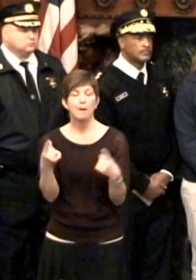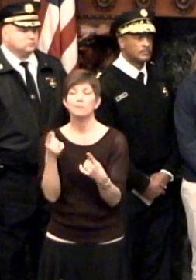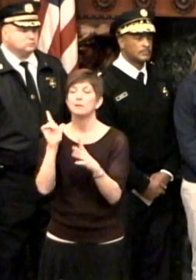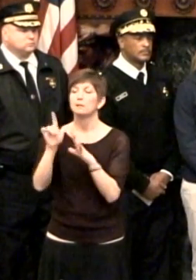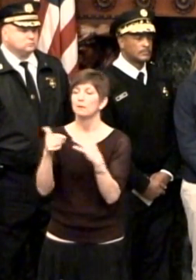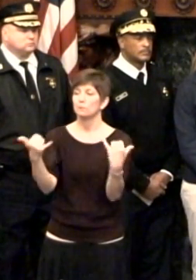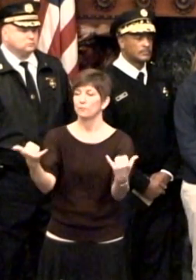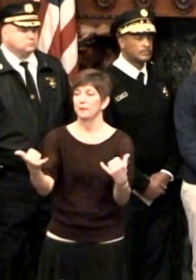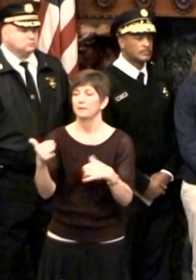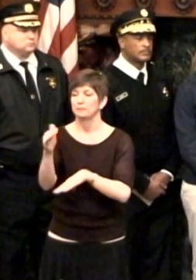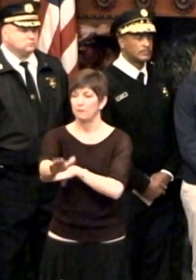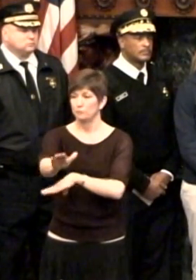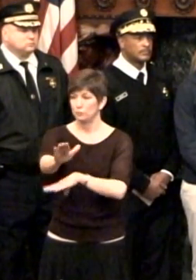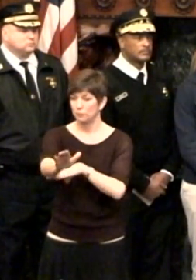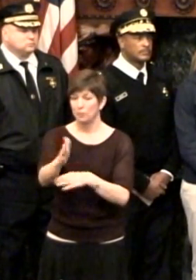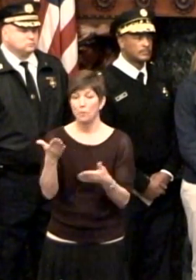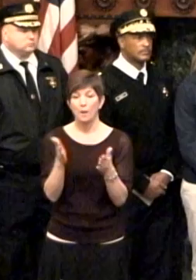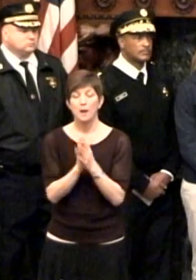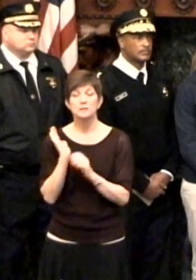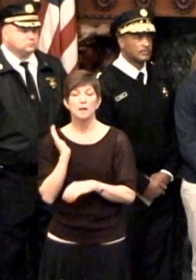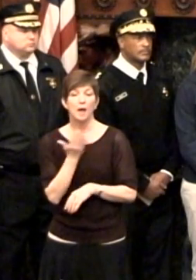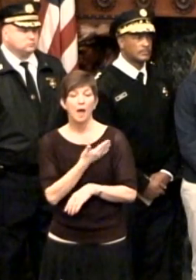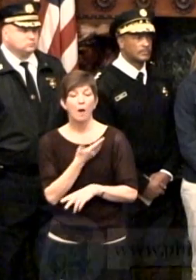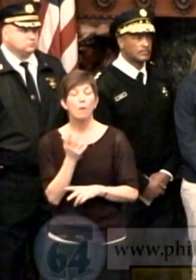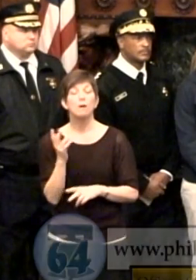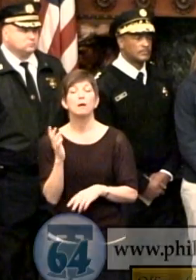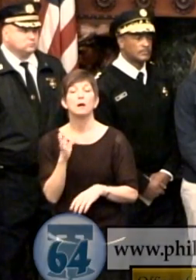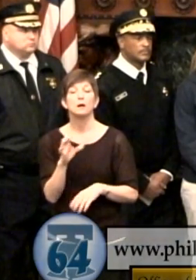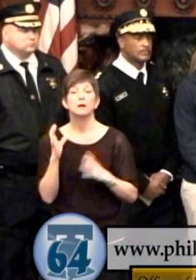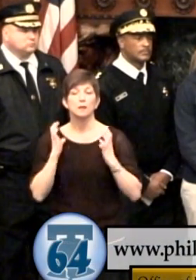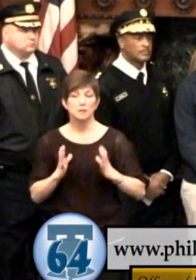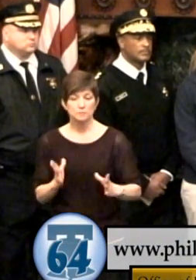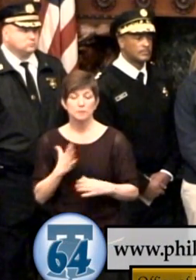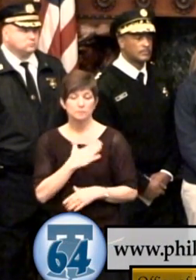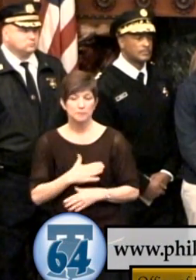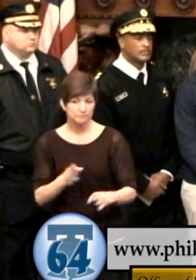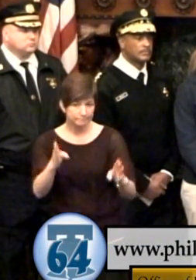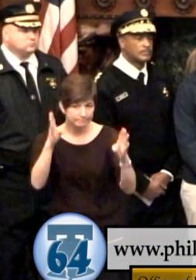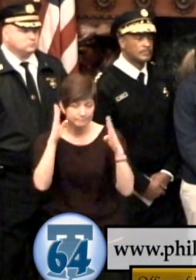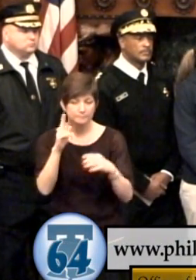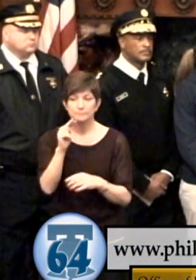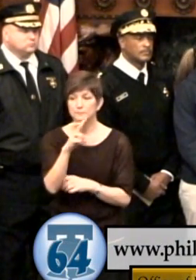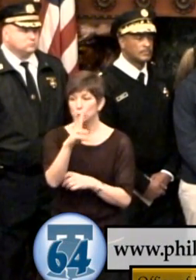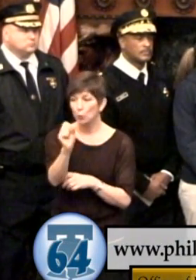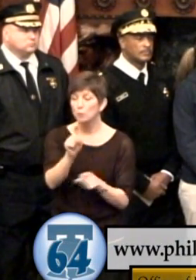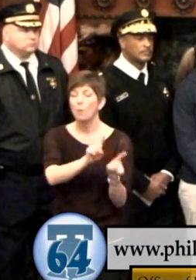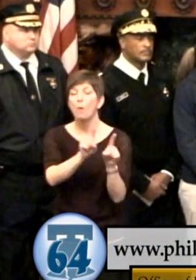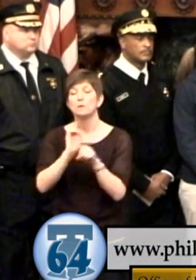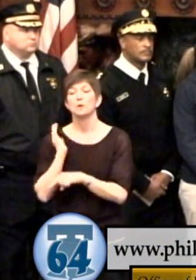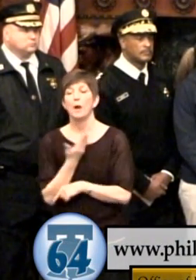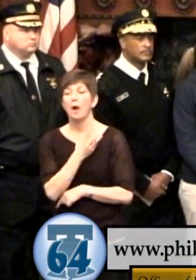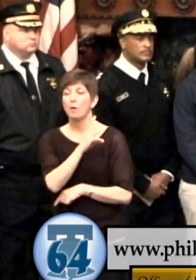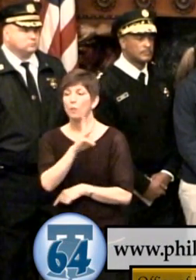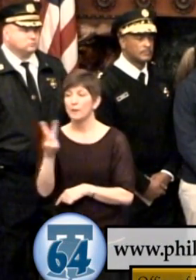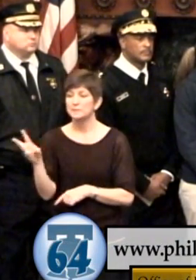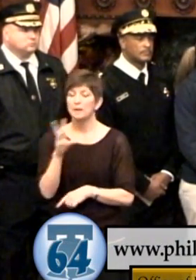this afternoon. We ask all our customers to pay attention to the news media and also the SEPTA website,